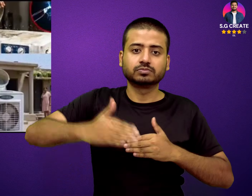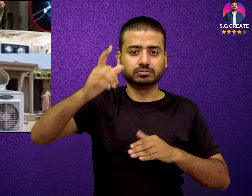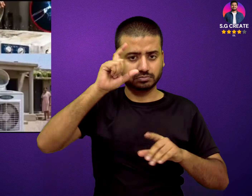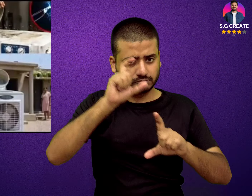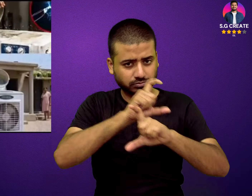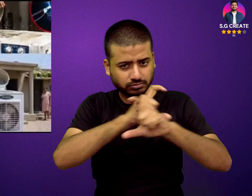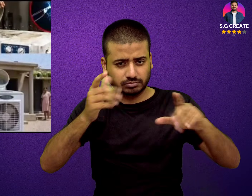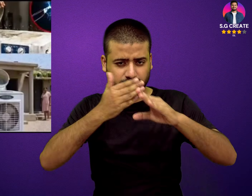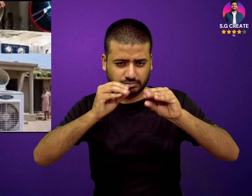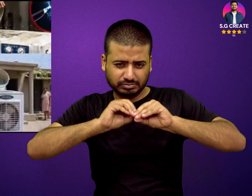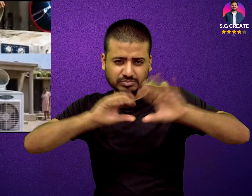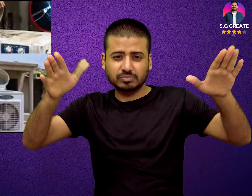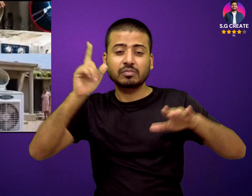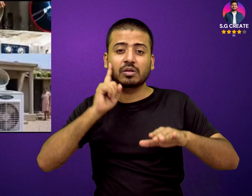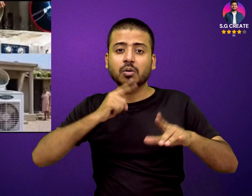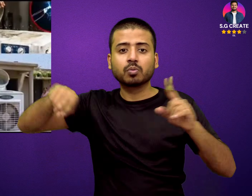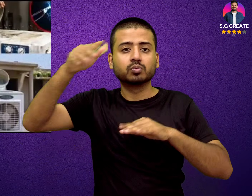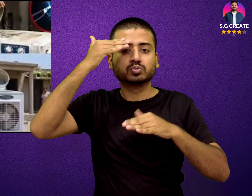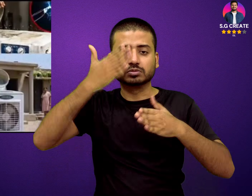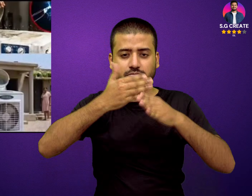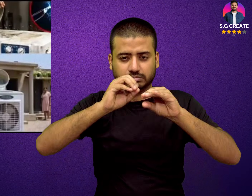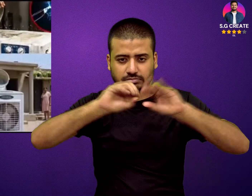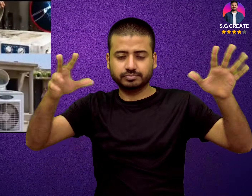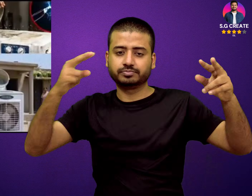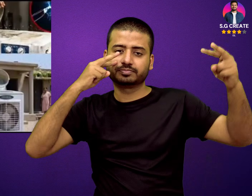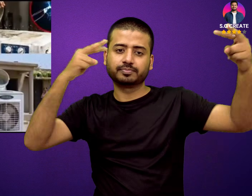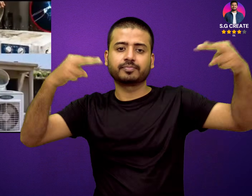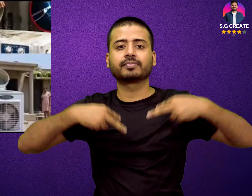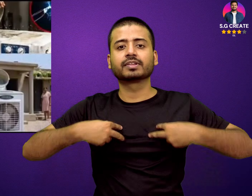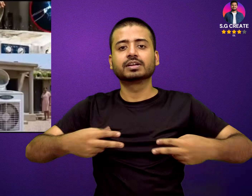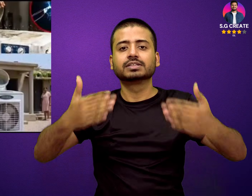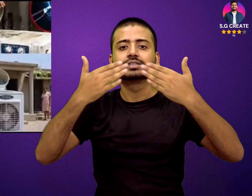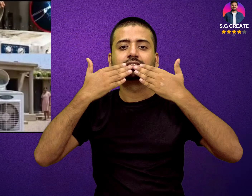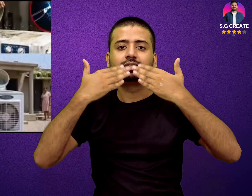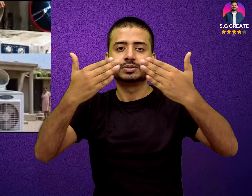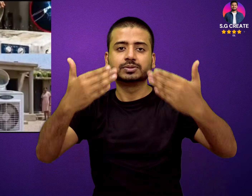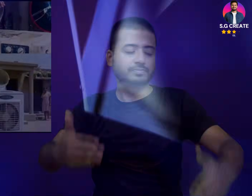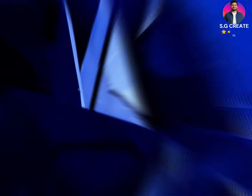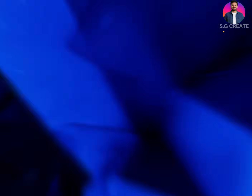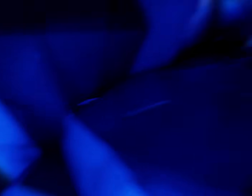before adding water to an air cooler. Pouring water into a running air cooler risks